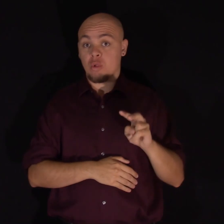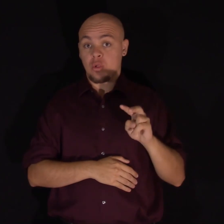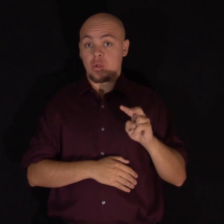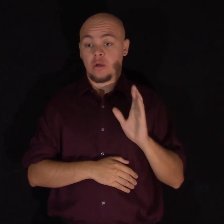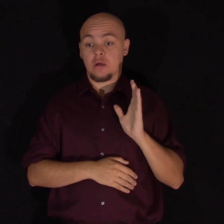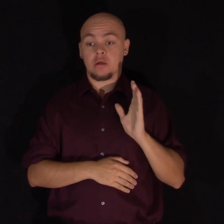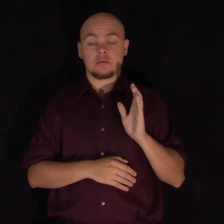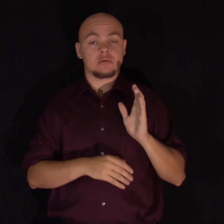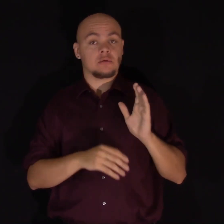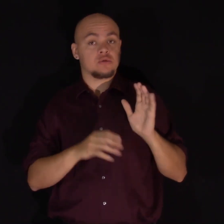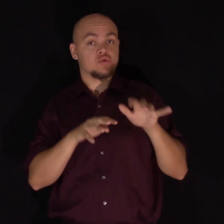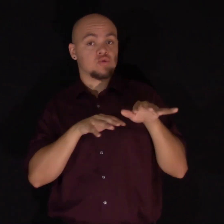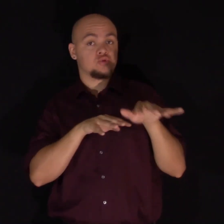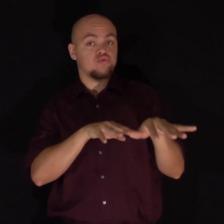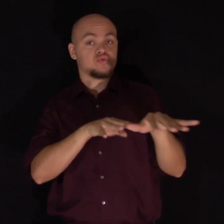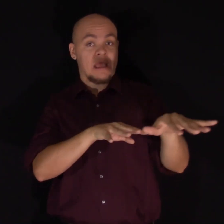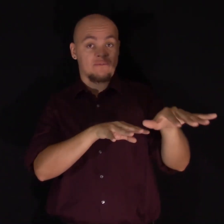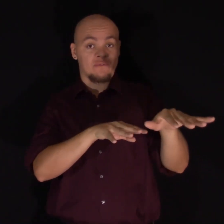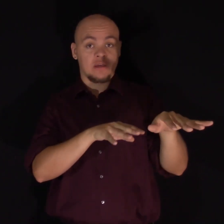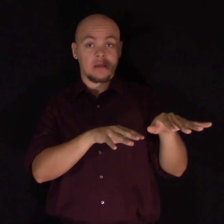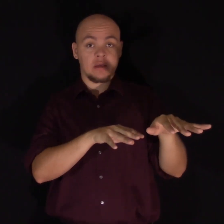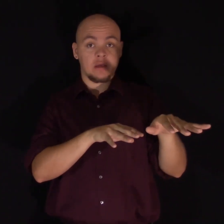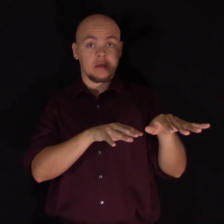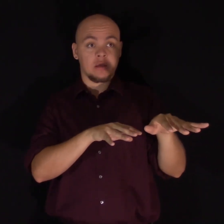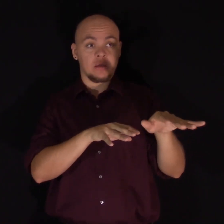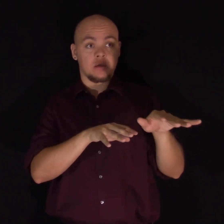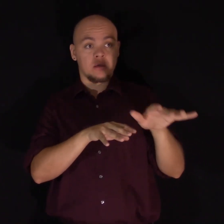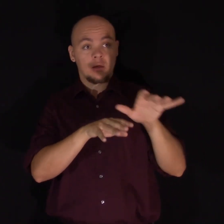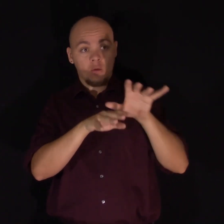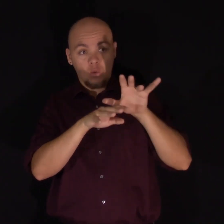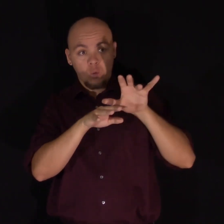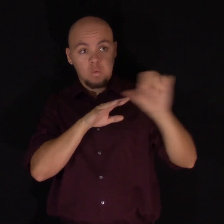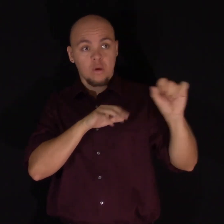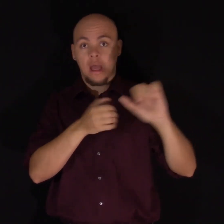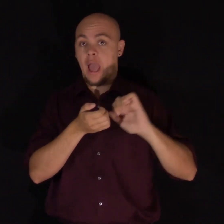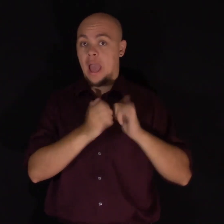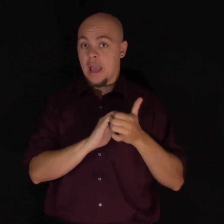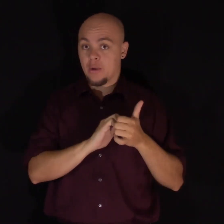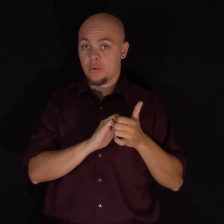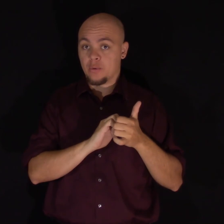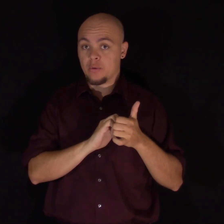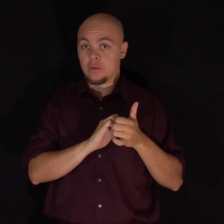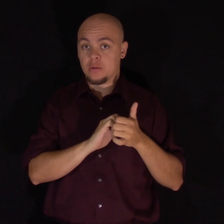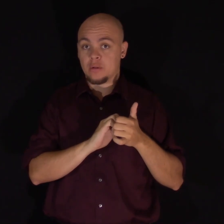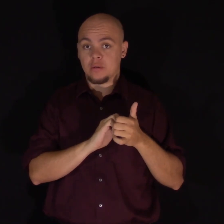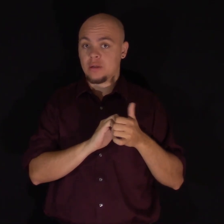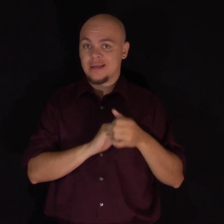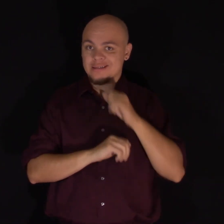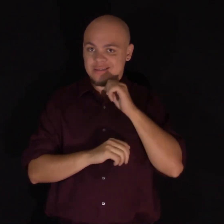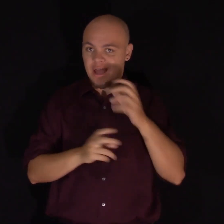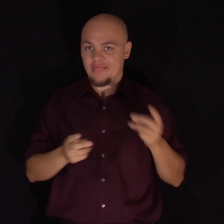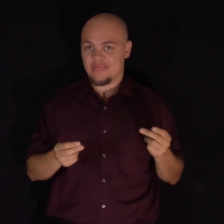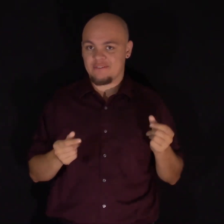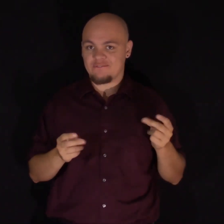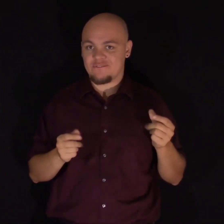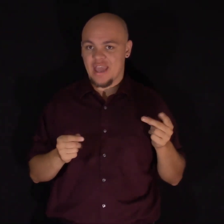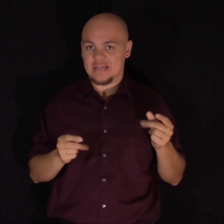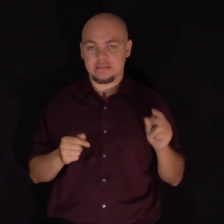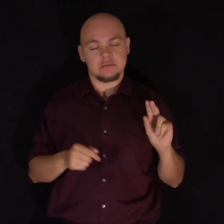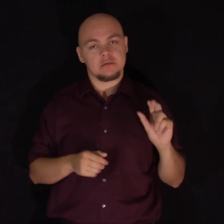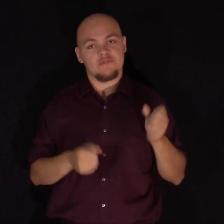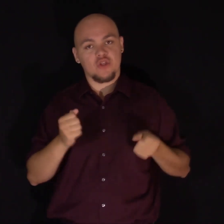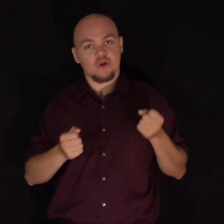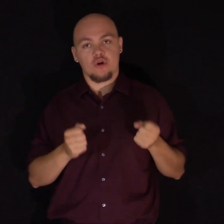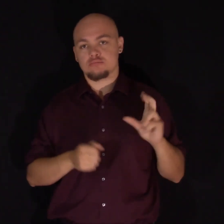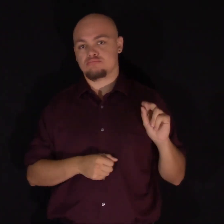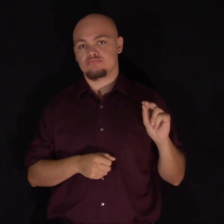allows traffic to move down a highway, what allows it to move forward isn't how fast cars are moving, as you